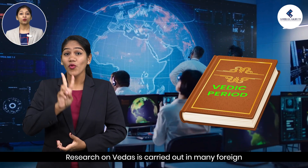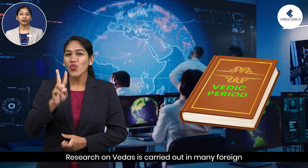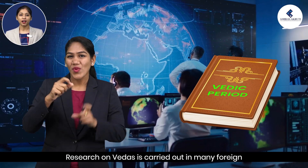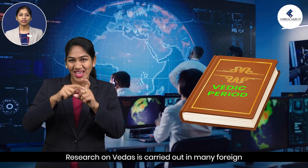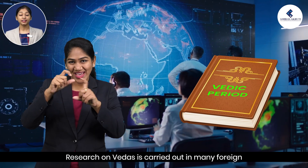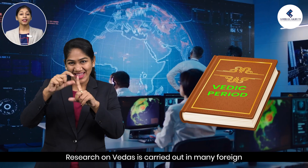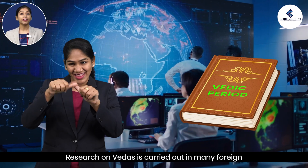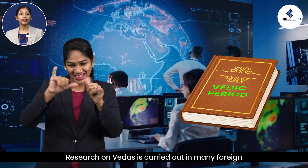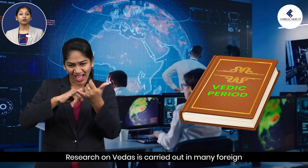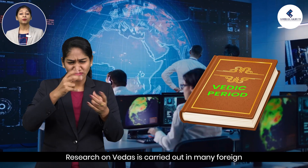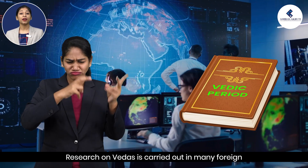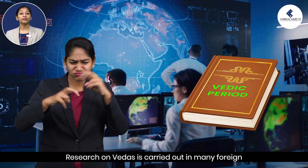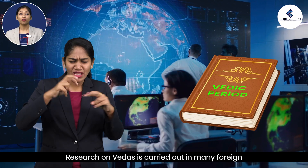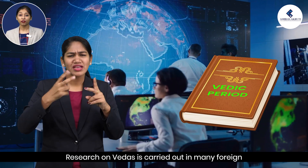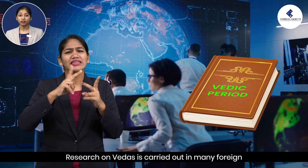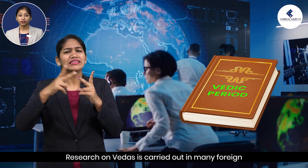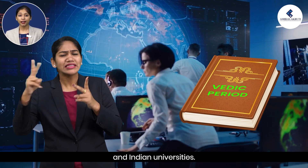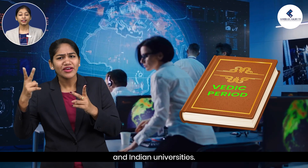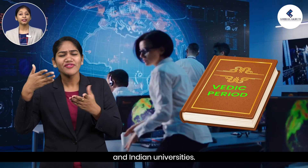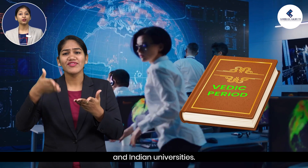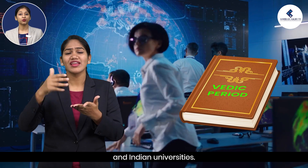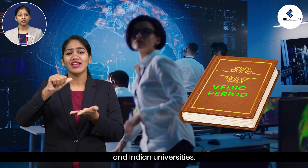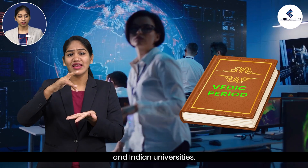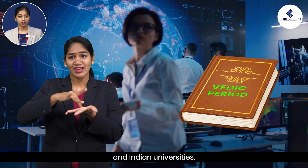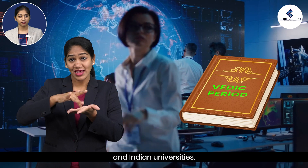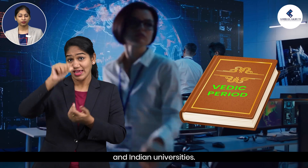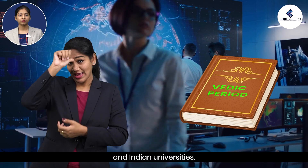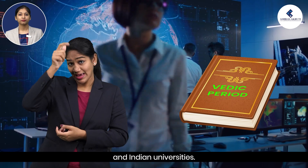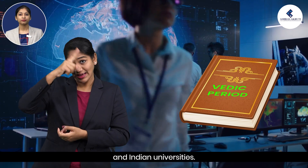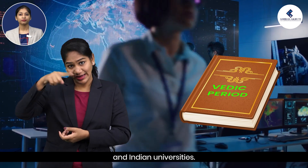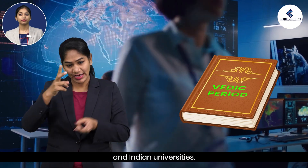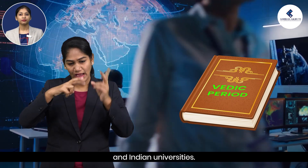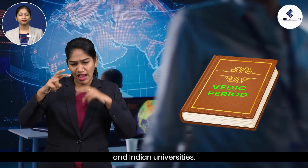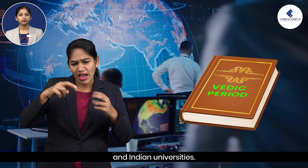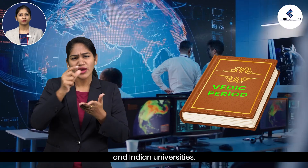Research on Vedas is carried out in many foreign and Indian universities.